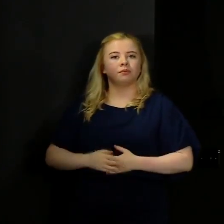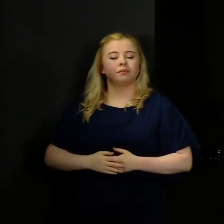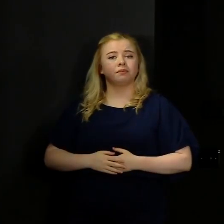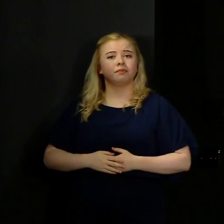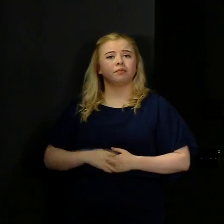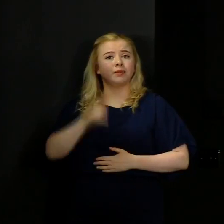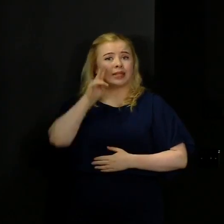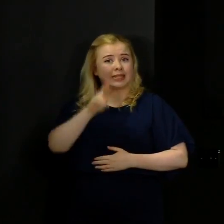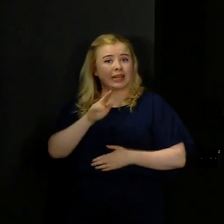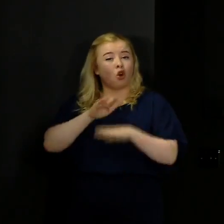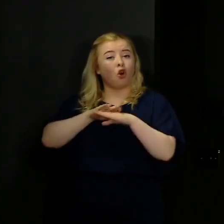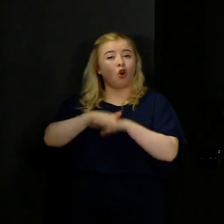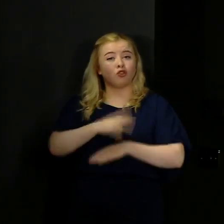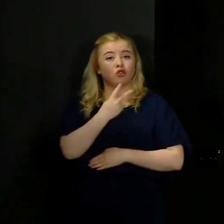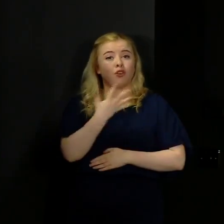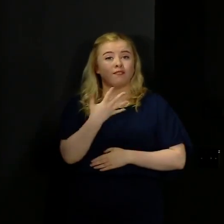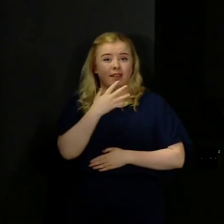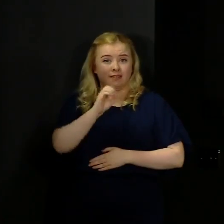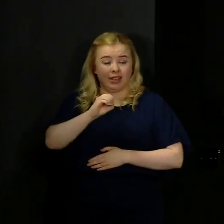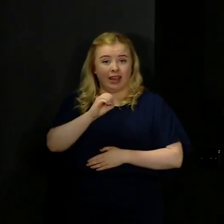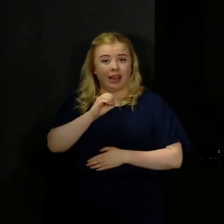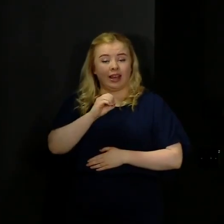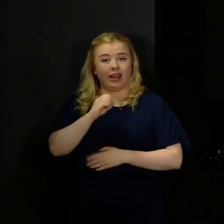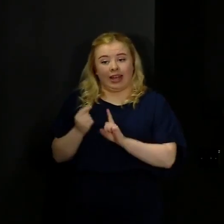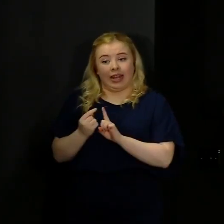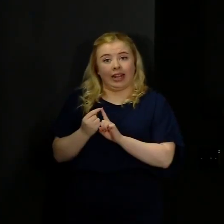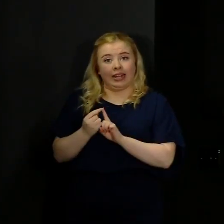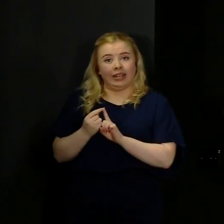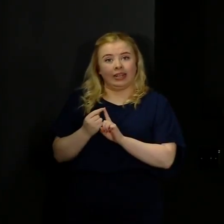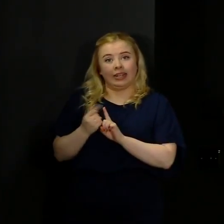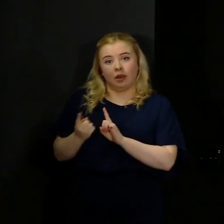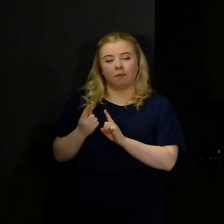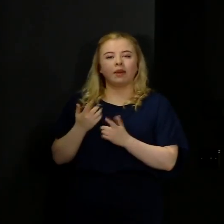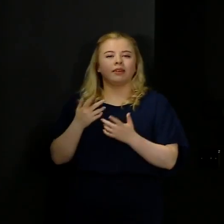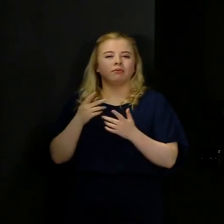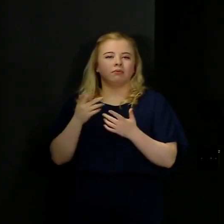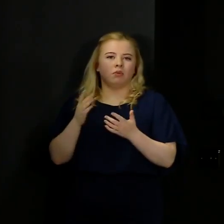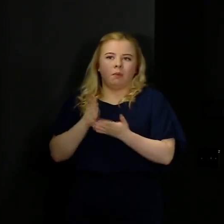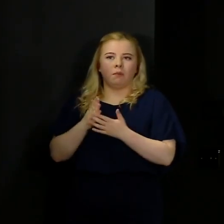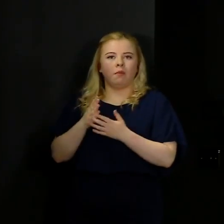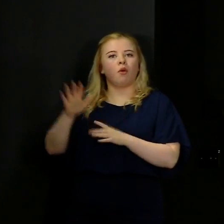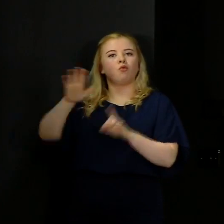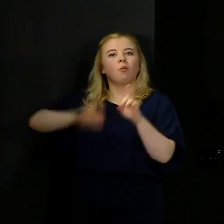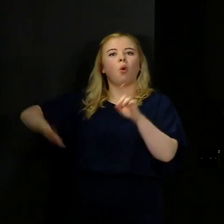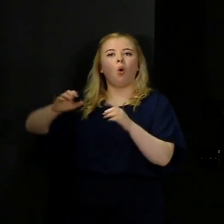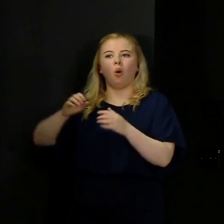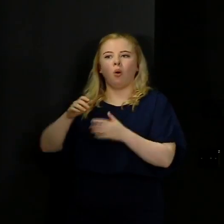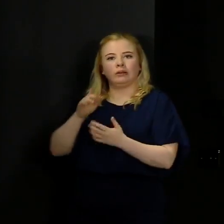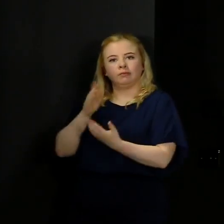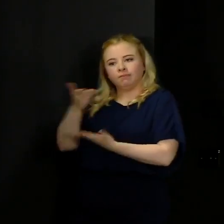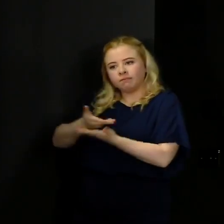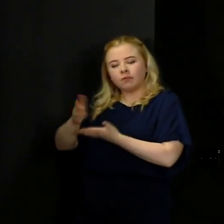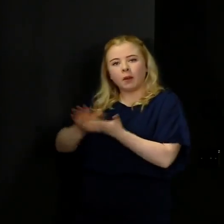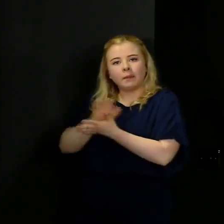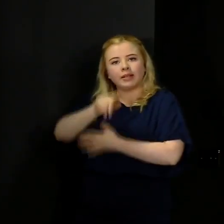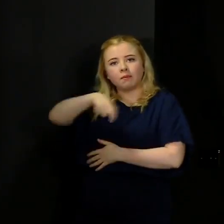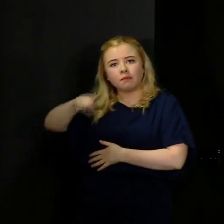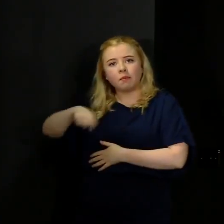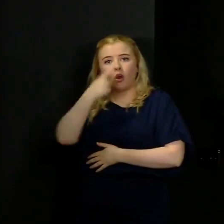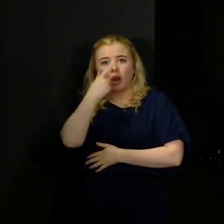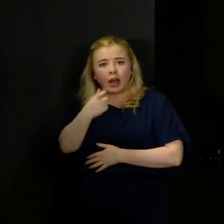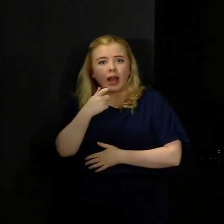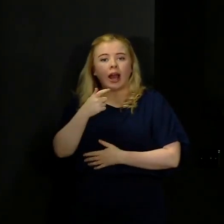We've seen over 250 near me, so remote antenatal consultations, which means that women don't have to leave their home,